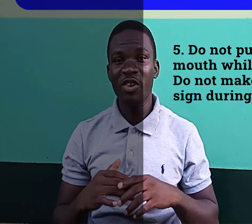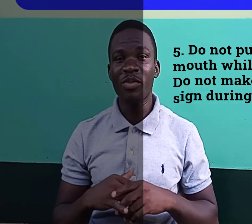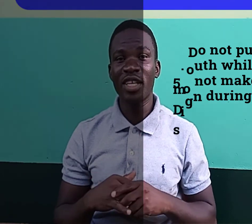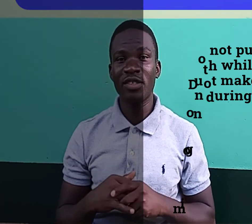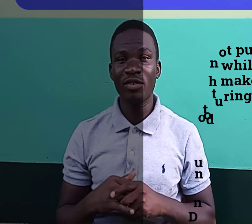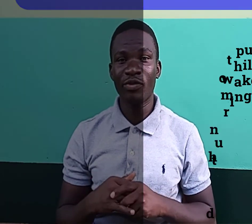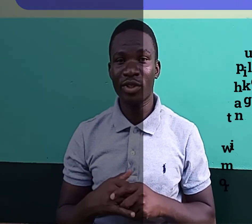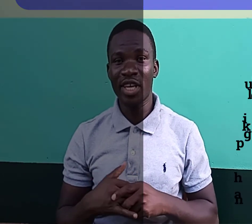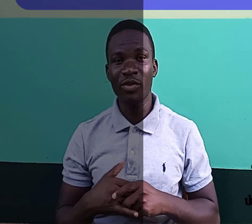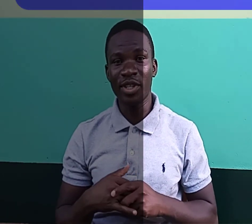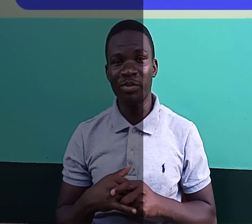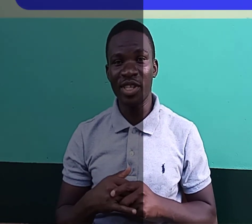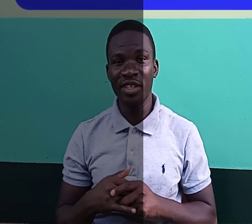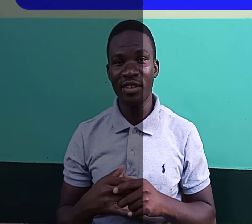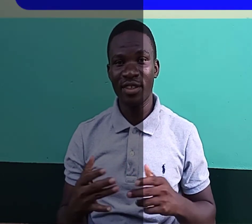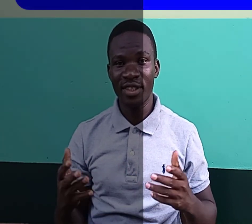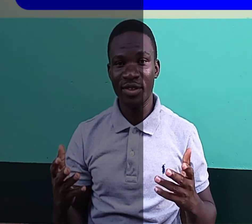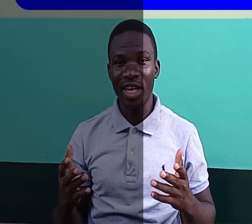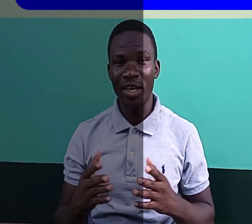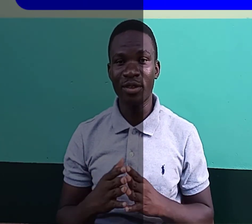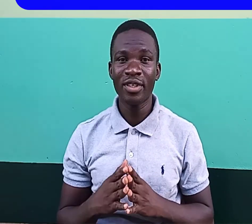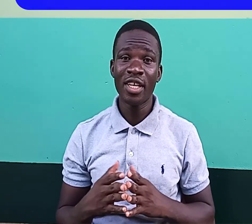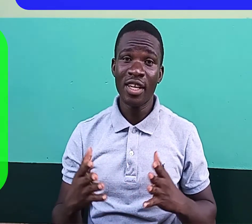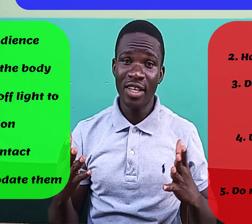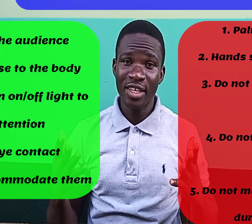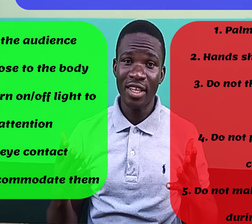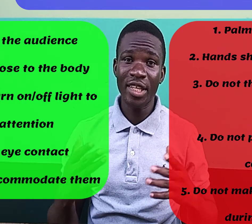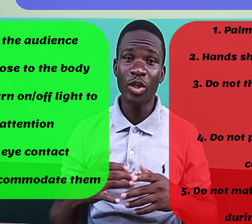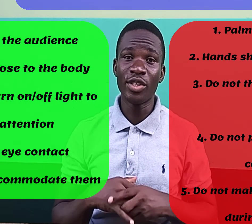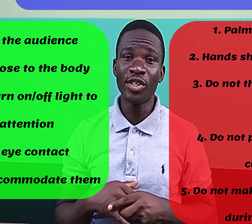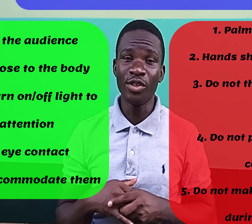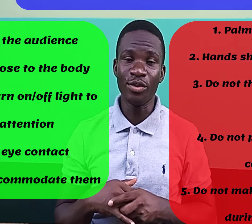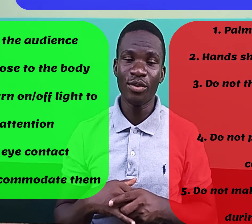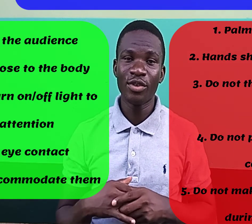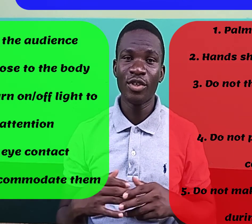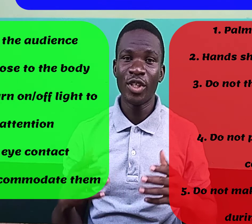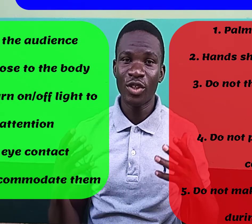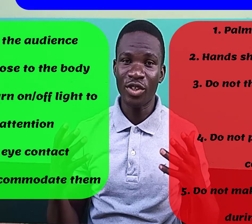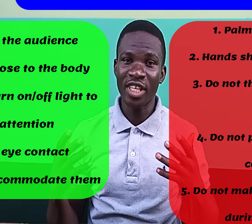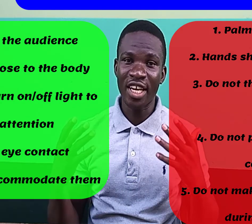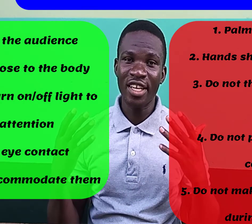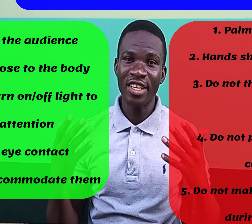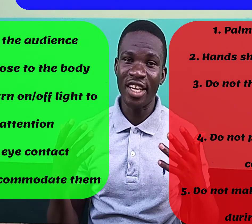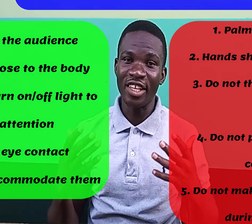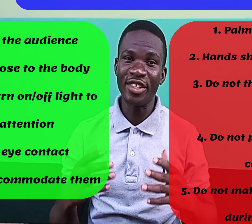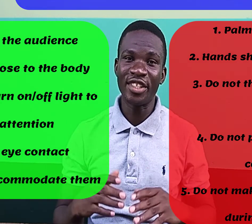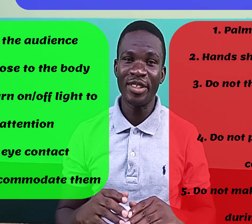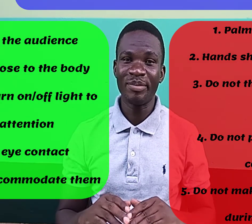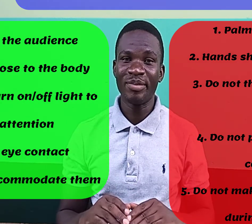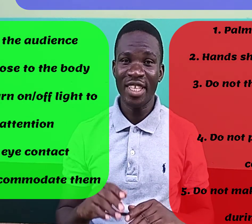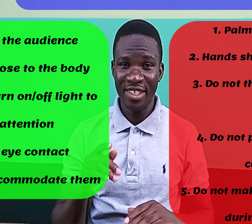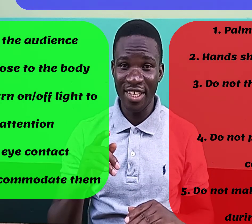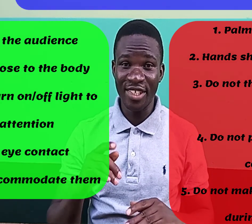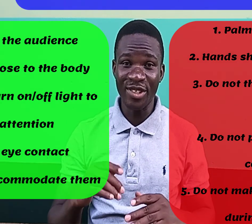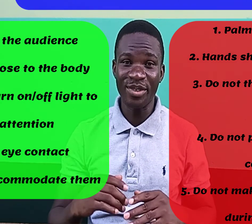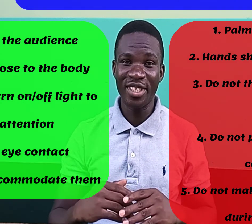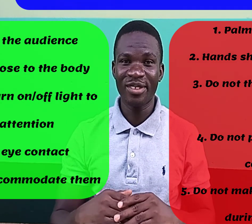much for staying with me till now. Let's continue to share knowledge. Stay tuned.